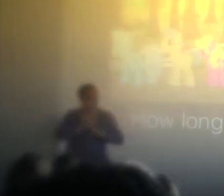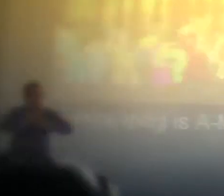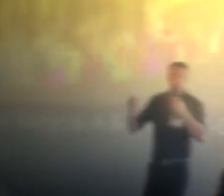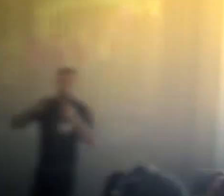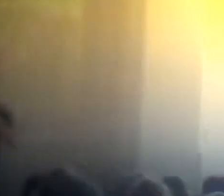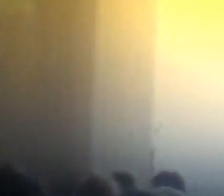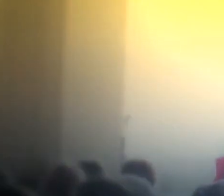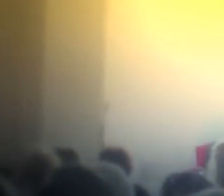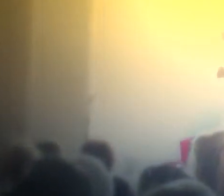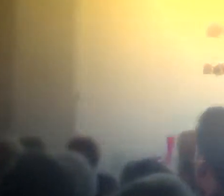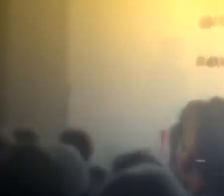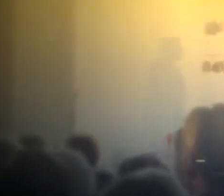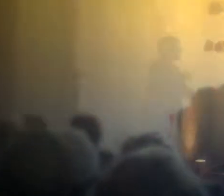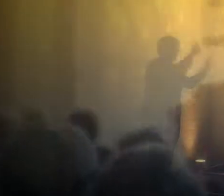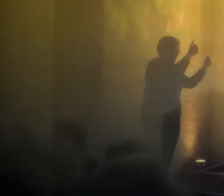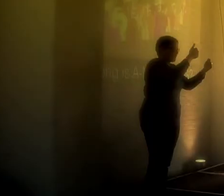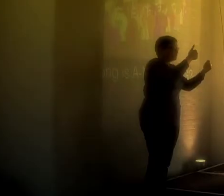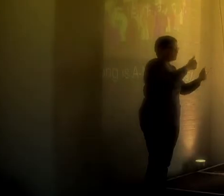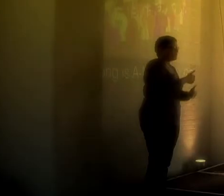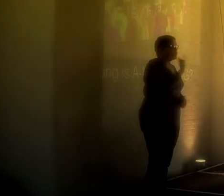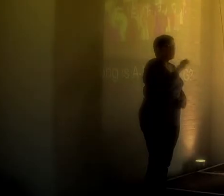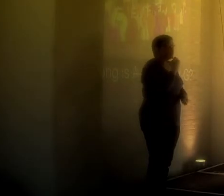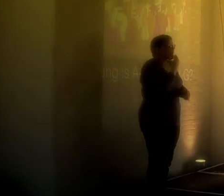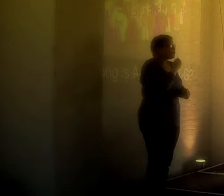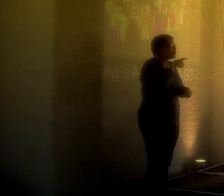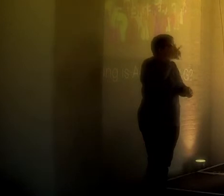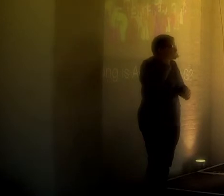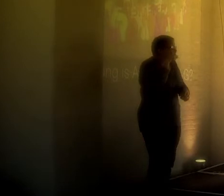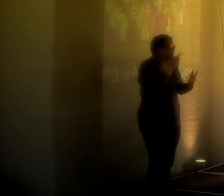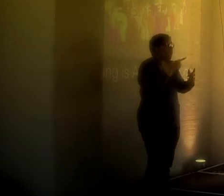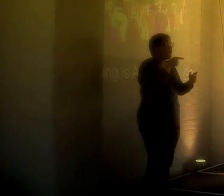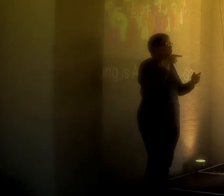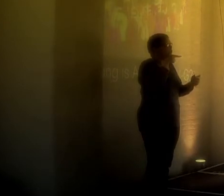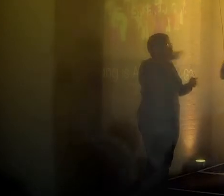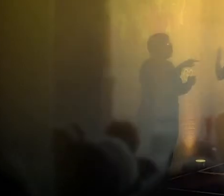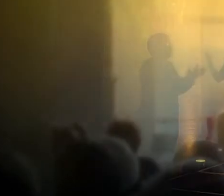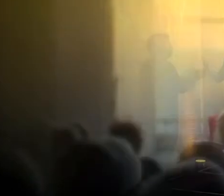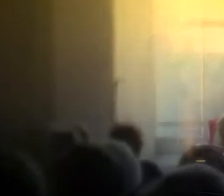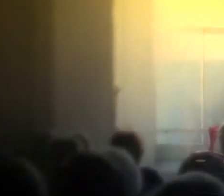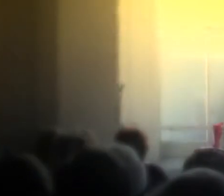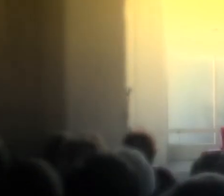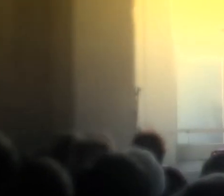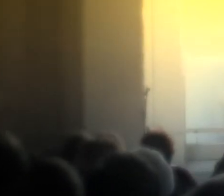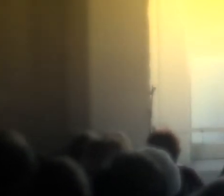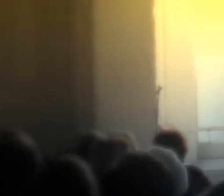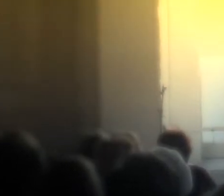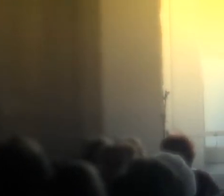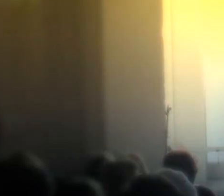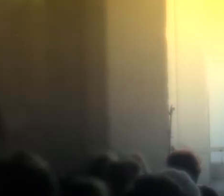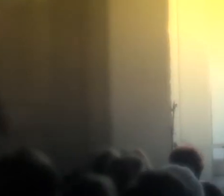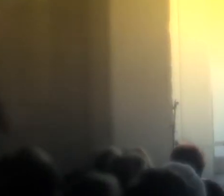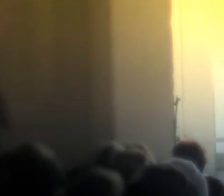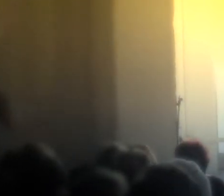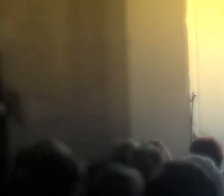people, and if those people like it, you'll get all the hits that you need on Twitter or YouTube, et cetera, et cetera. And it doesn't have to be something that you